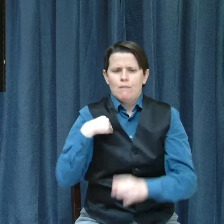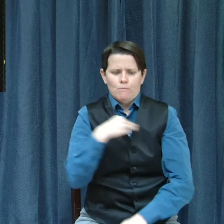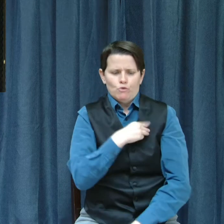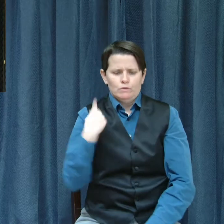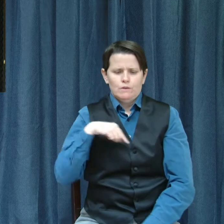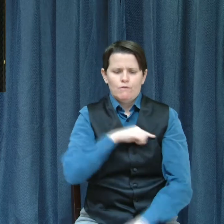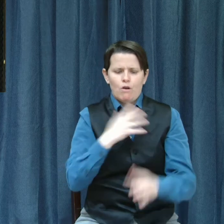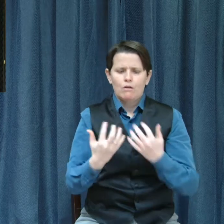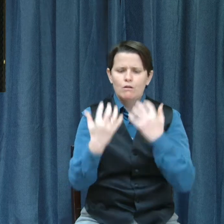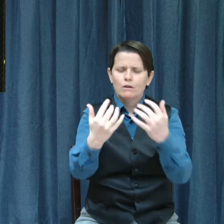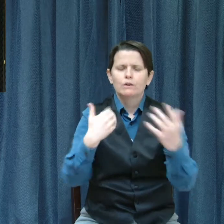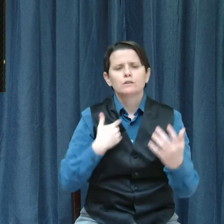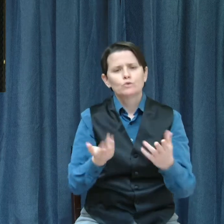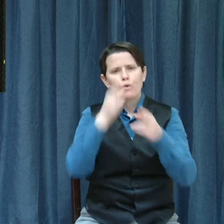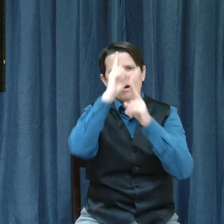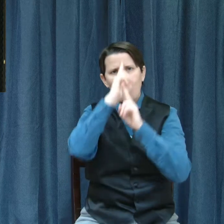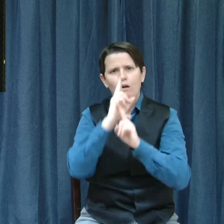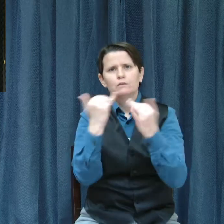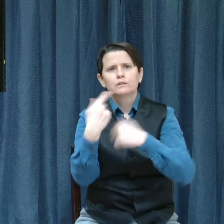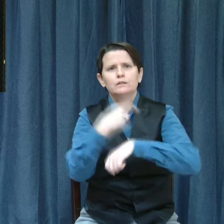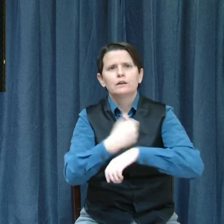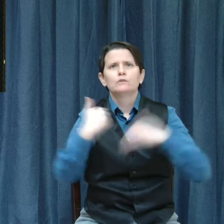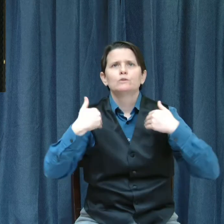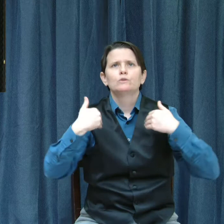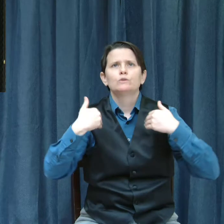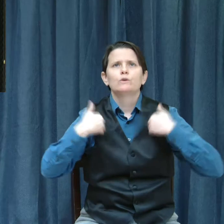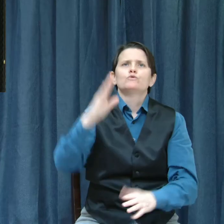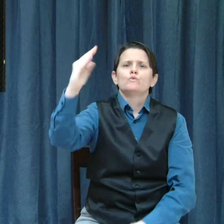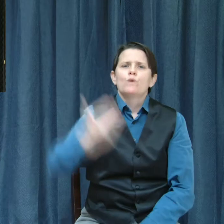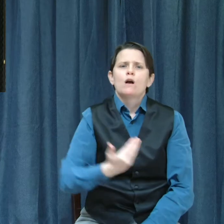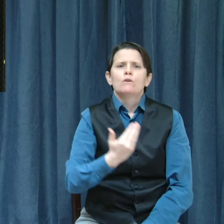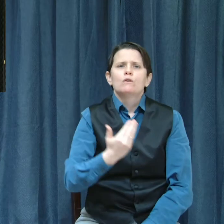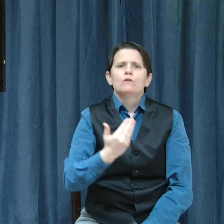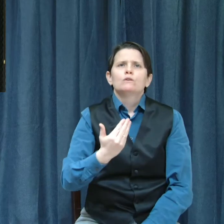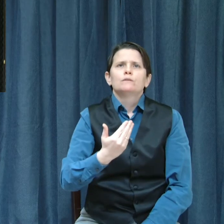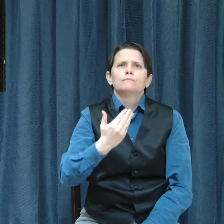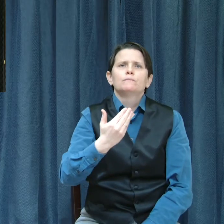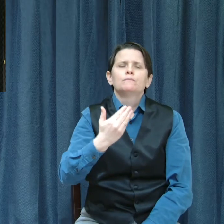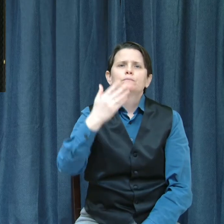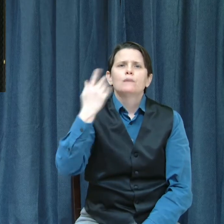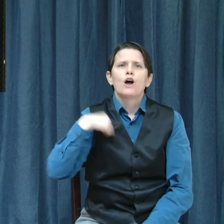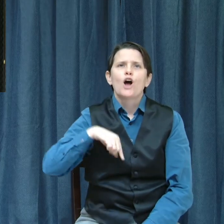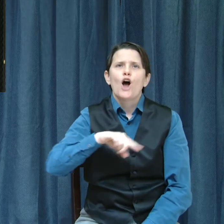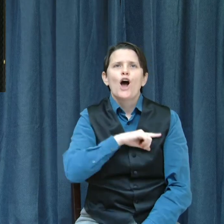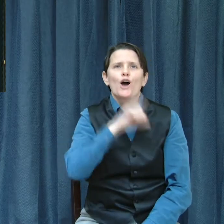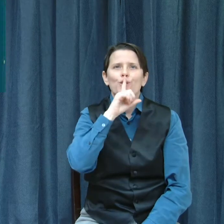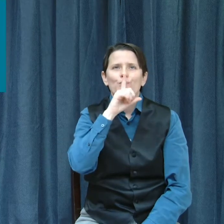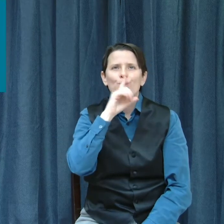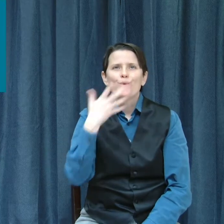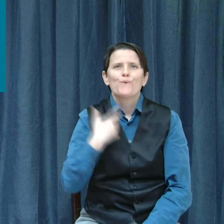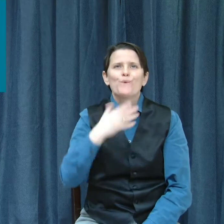so we're honored today to have and welcome to the stage our very own Kelly Glover.